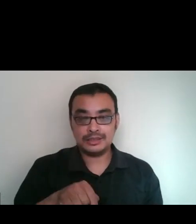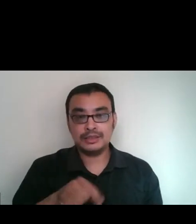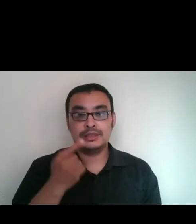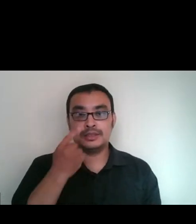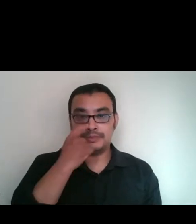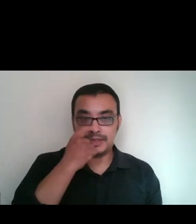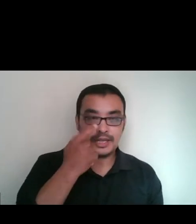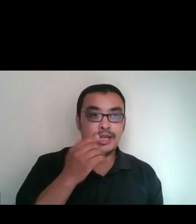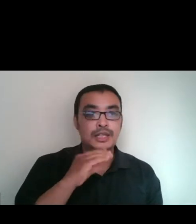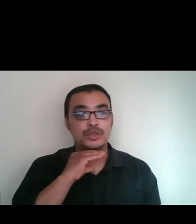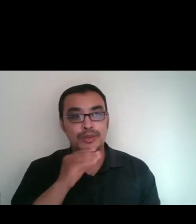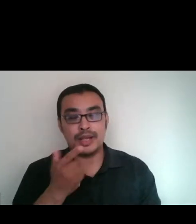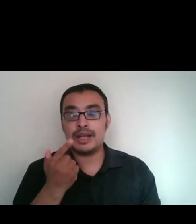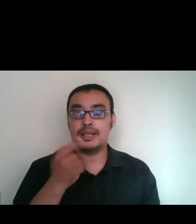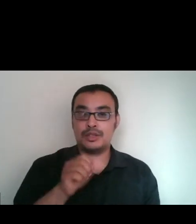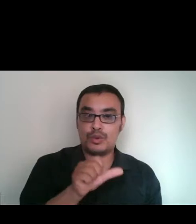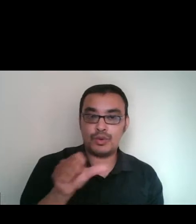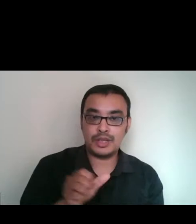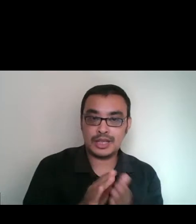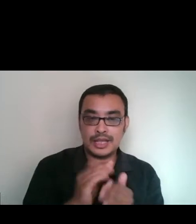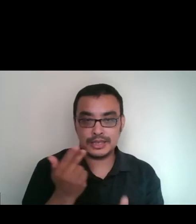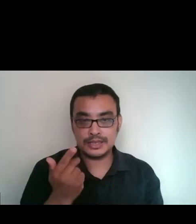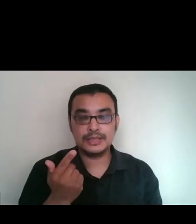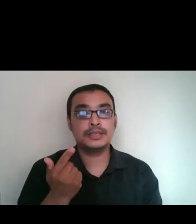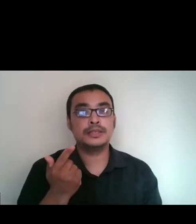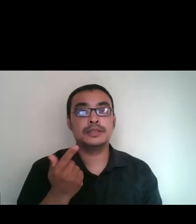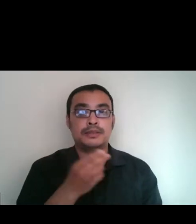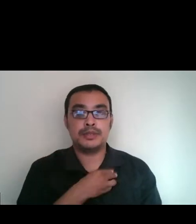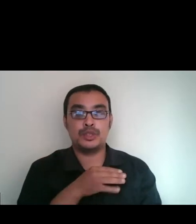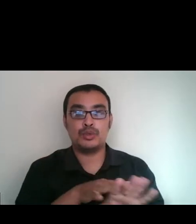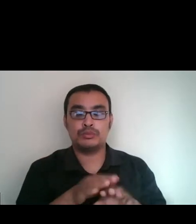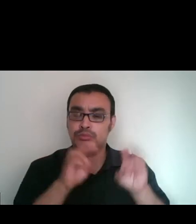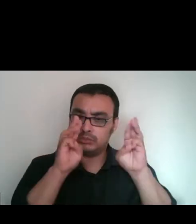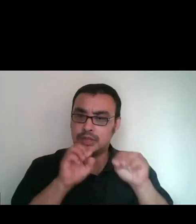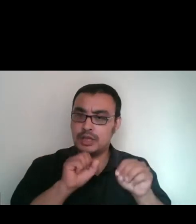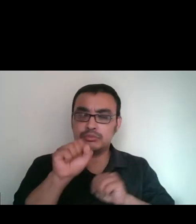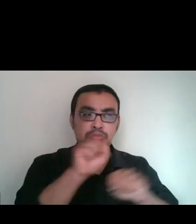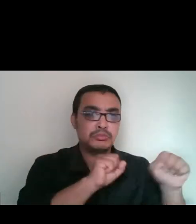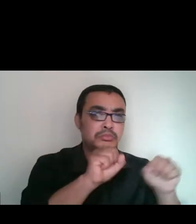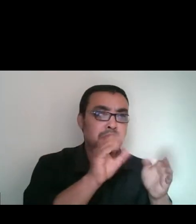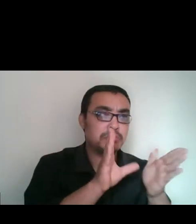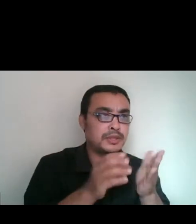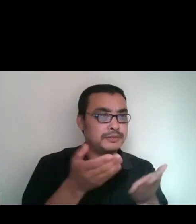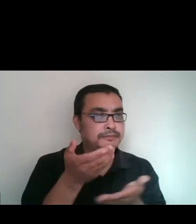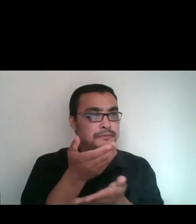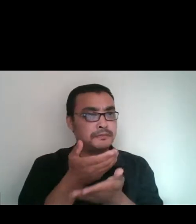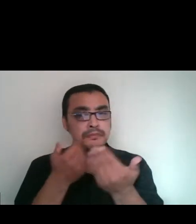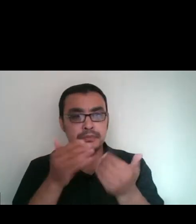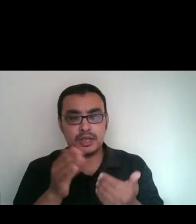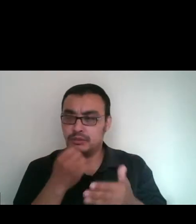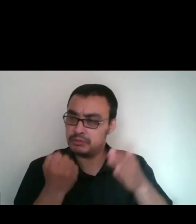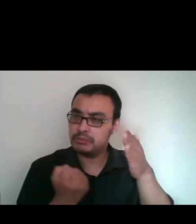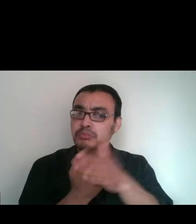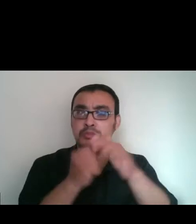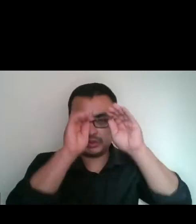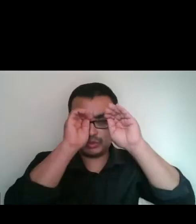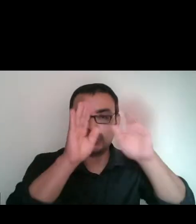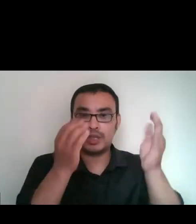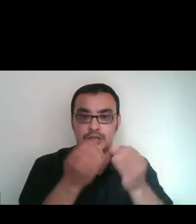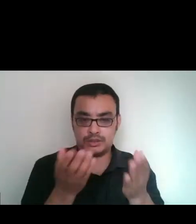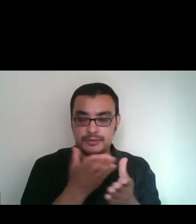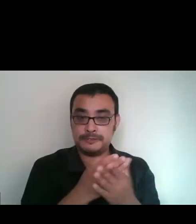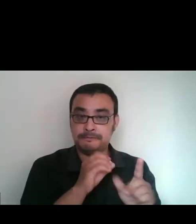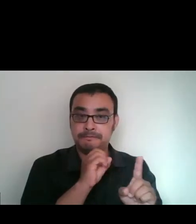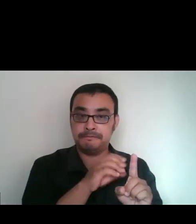are crucial, and we need to hear from each other and deliver key messages to advocate jointly at national, regional,